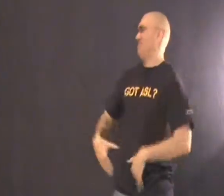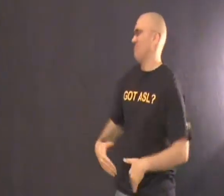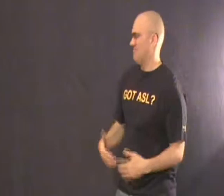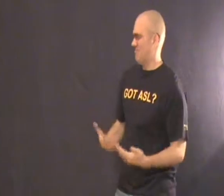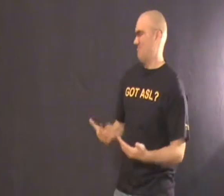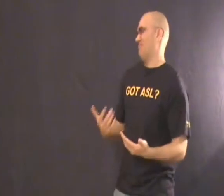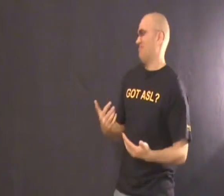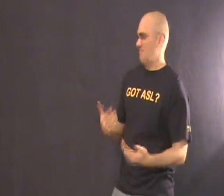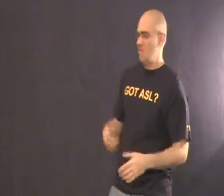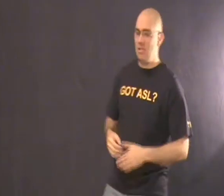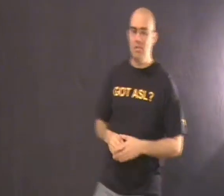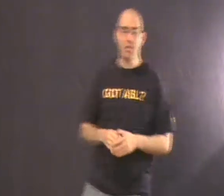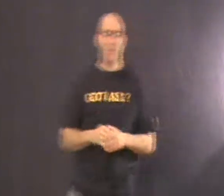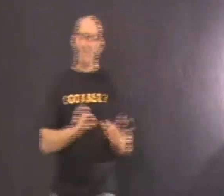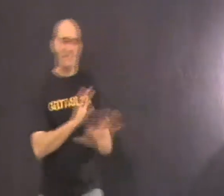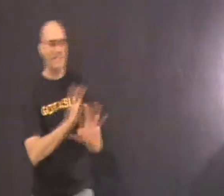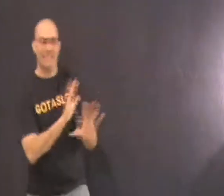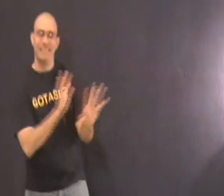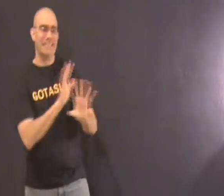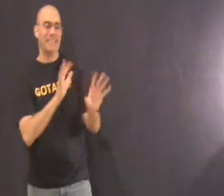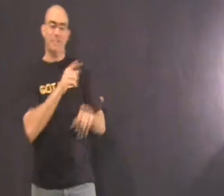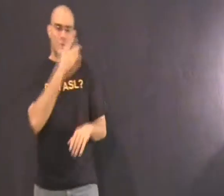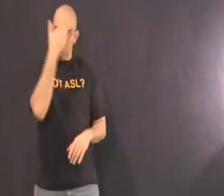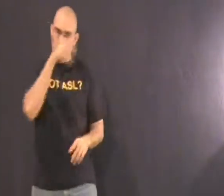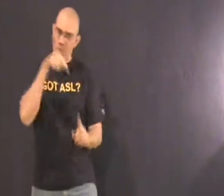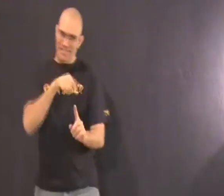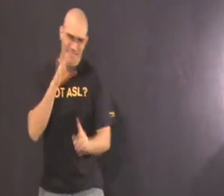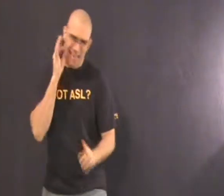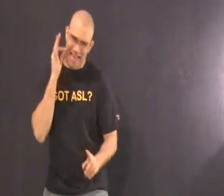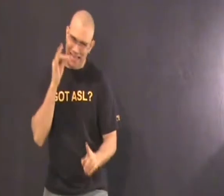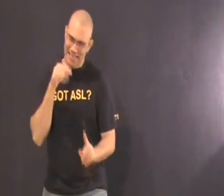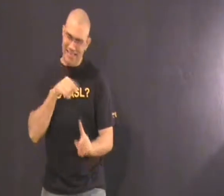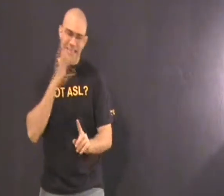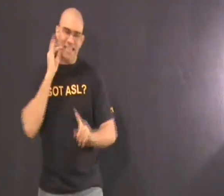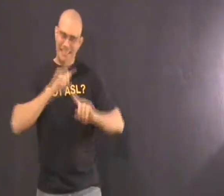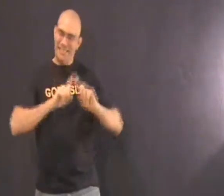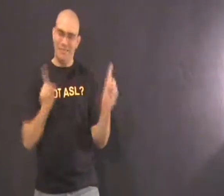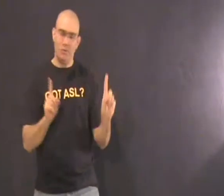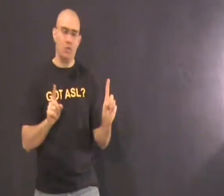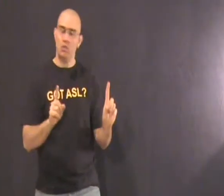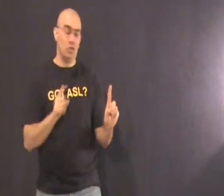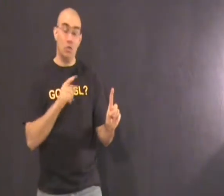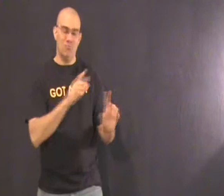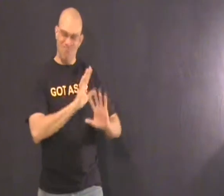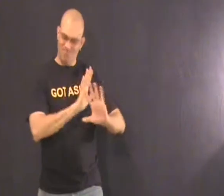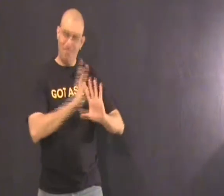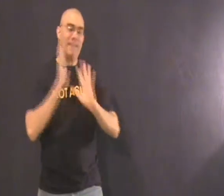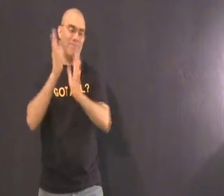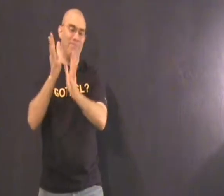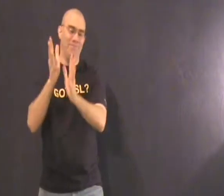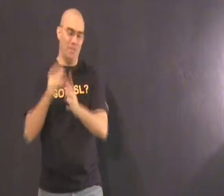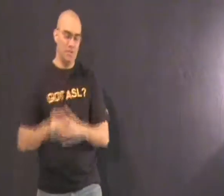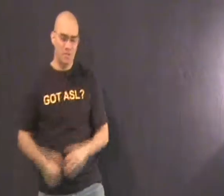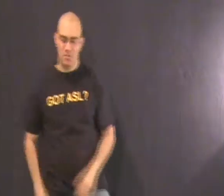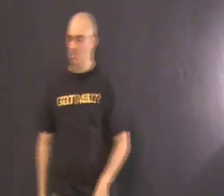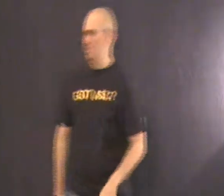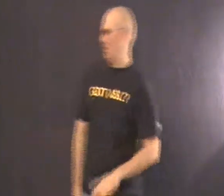know city life. This is no big deal." And they'd try to convince him, "No, this cat's different. He's different. Leave him